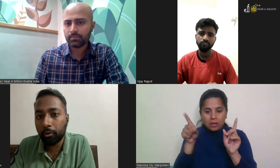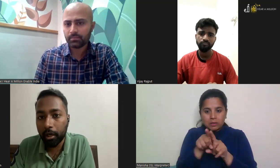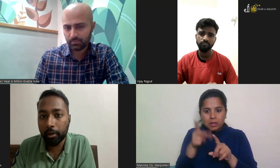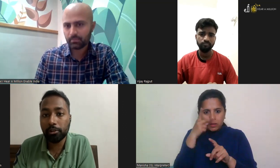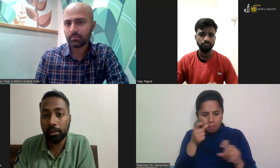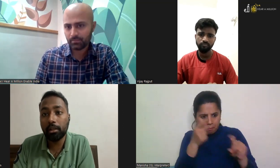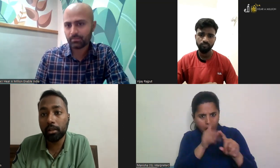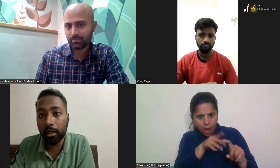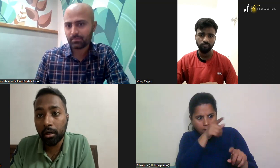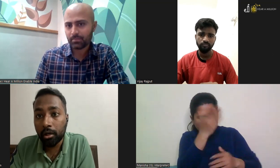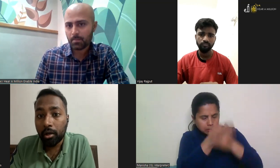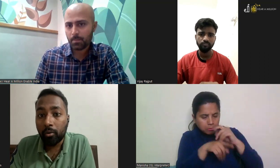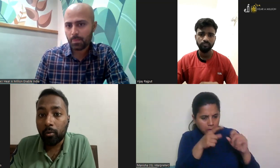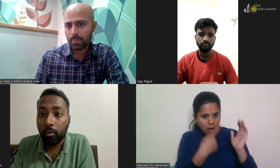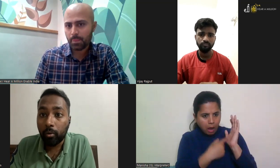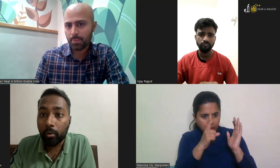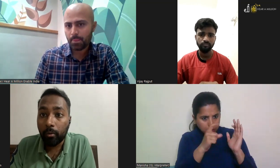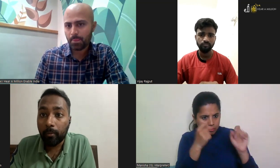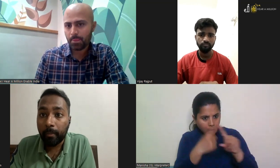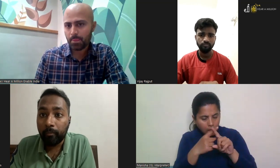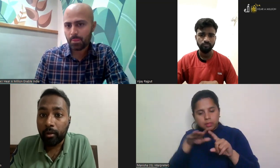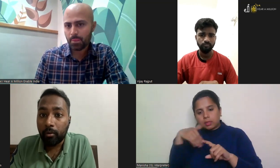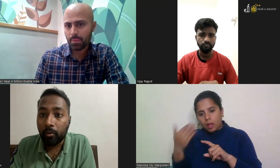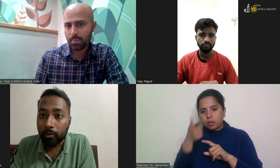Till now I have seen that